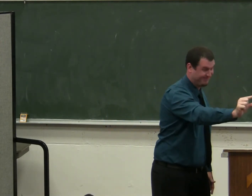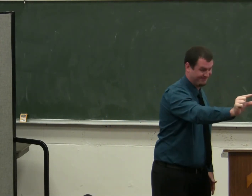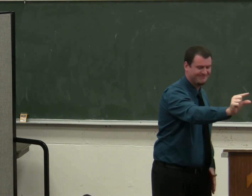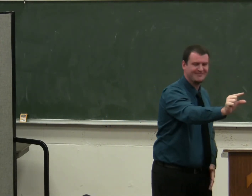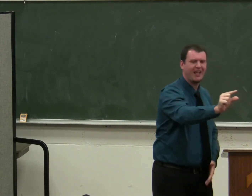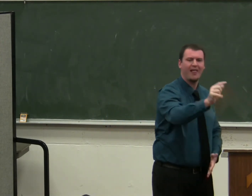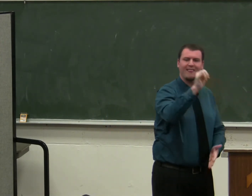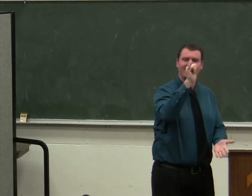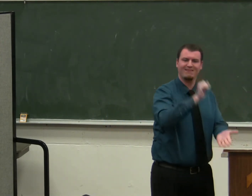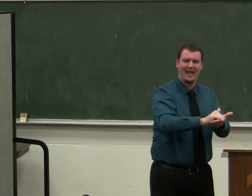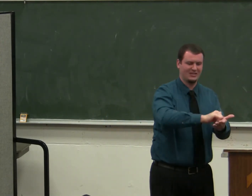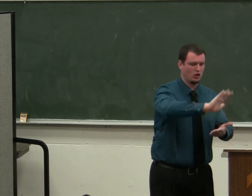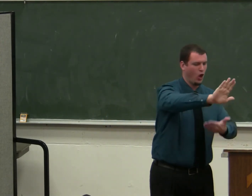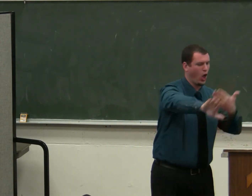gives the money, the portion of the money,